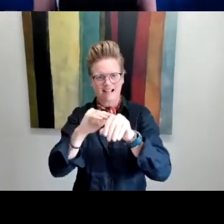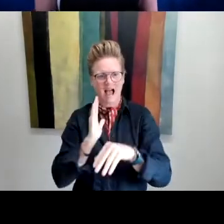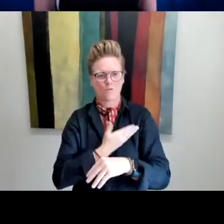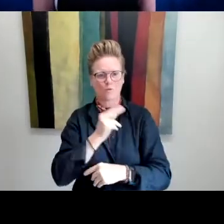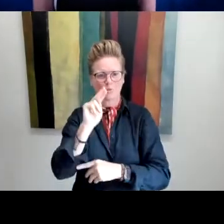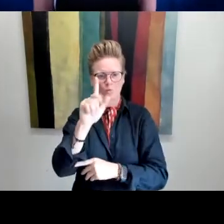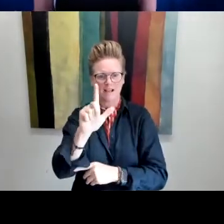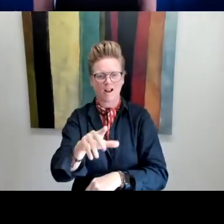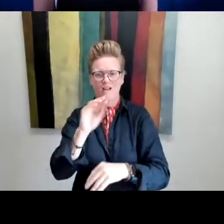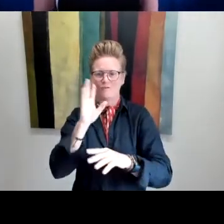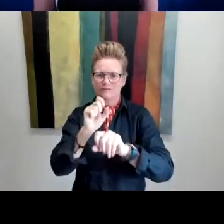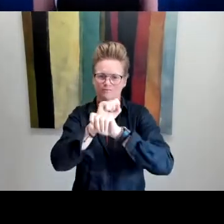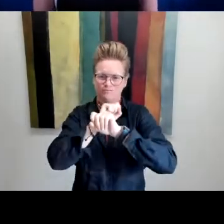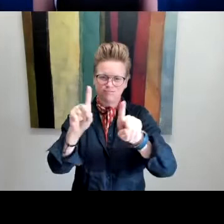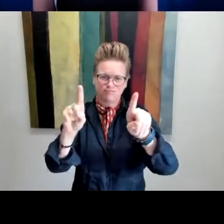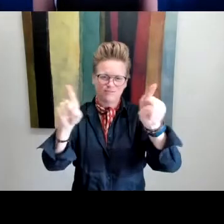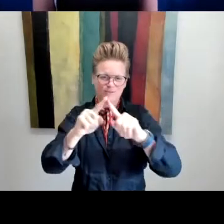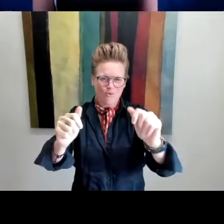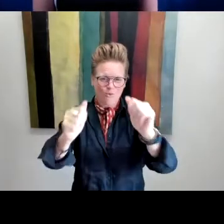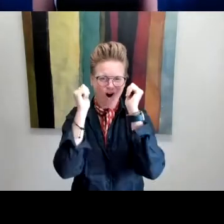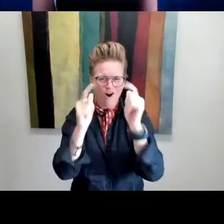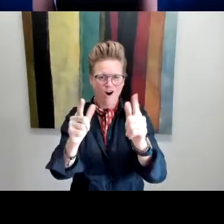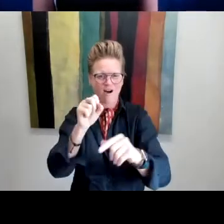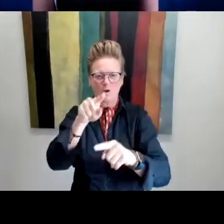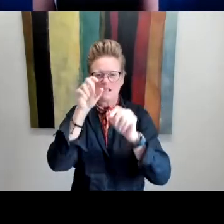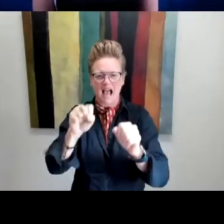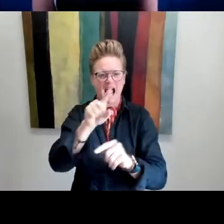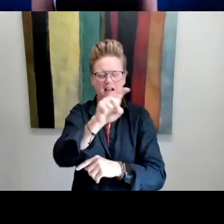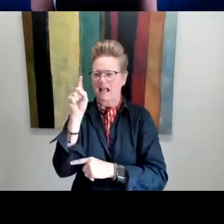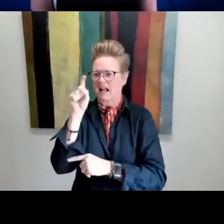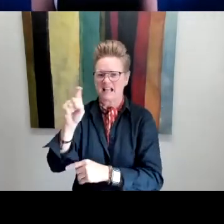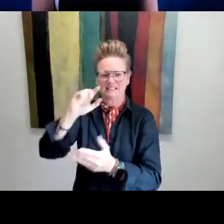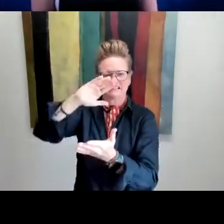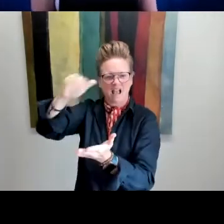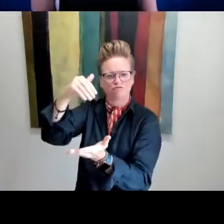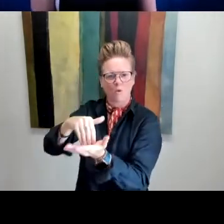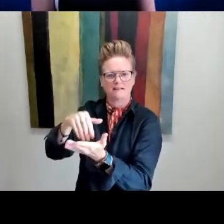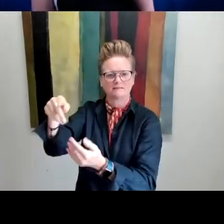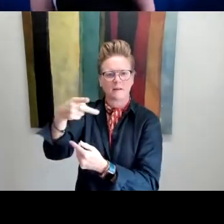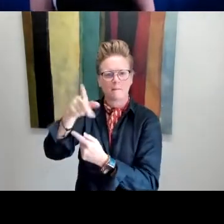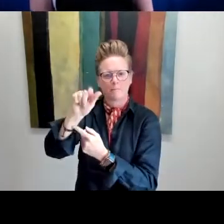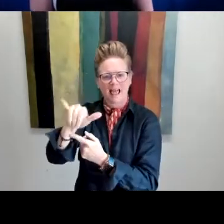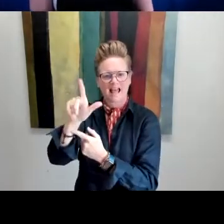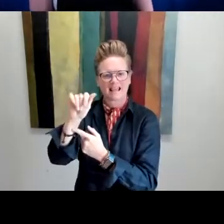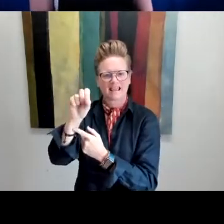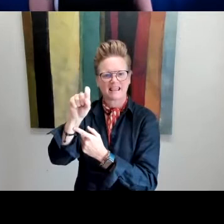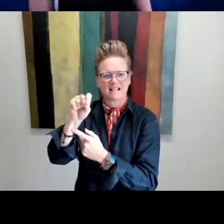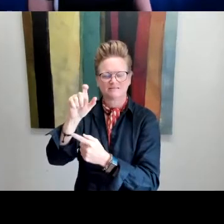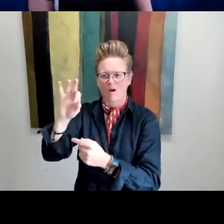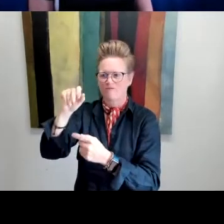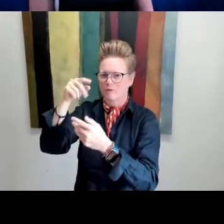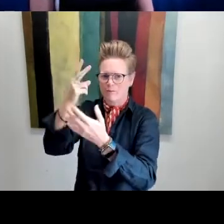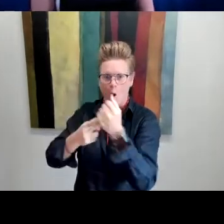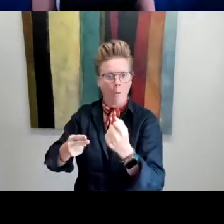series, the list in our newsletter, and I will send it to you all. And you can click at the